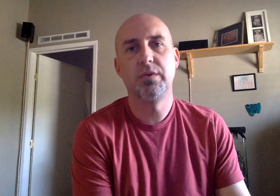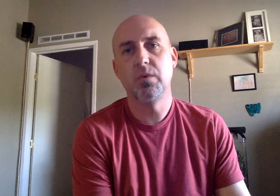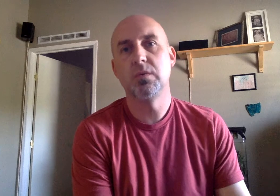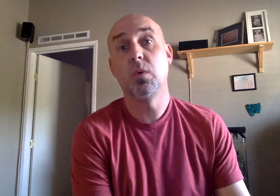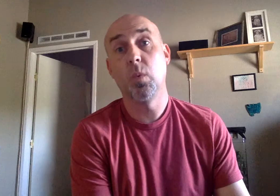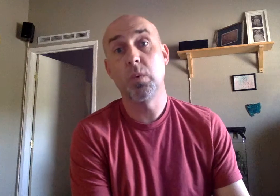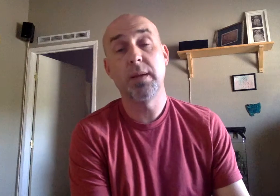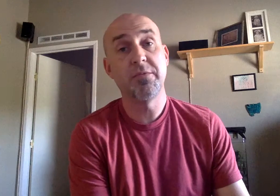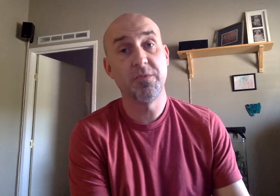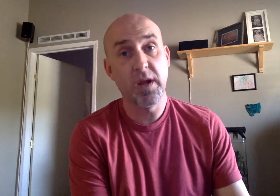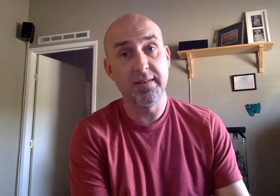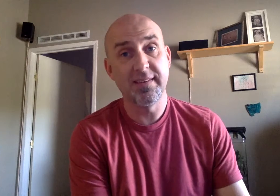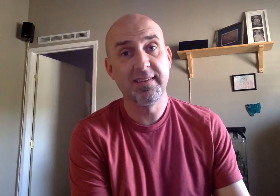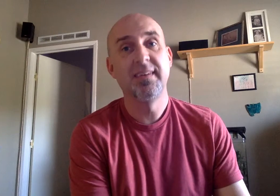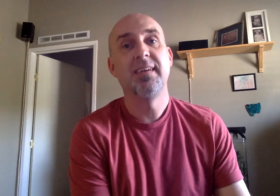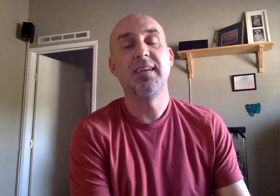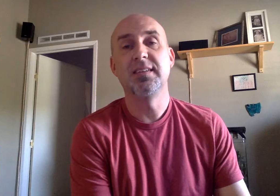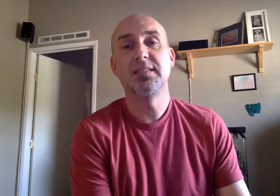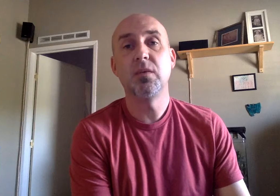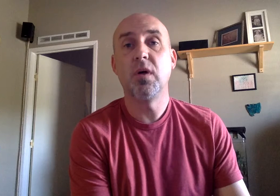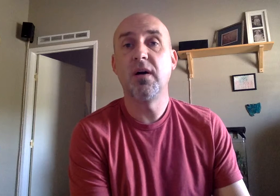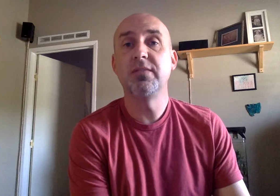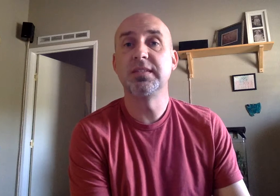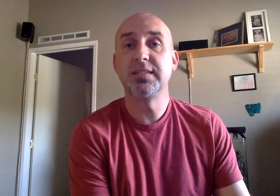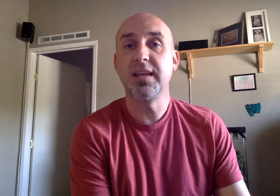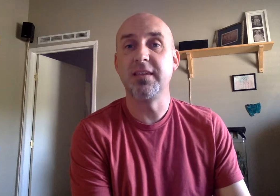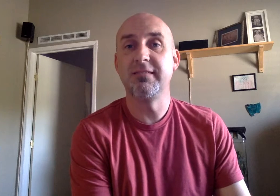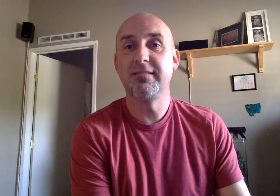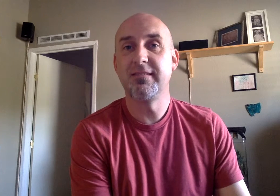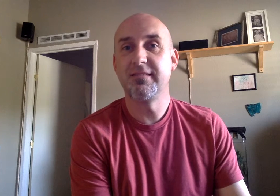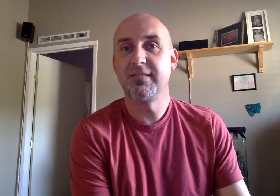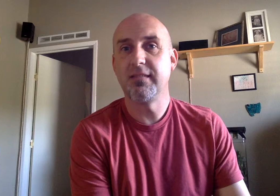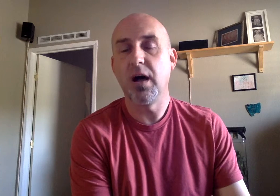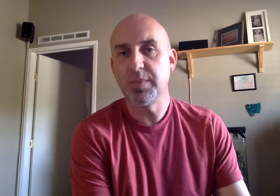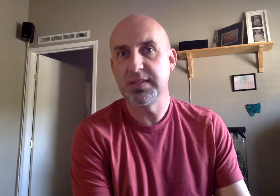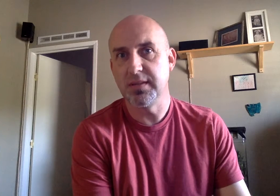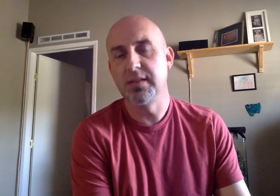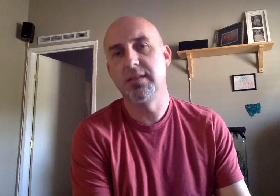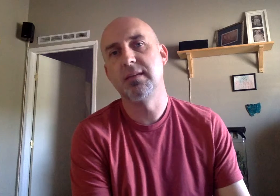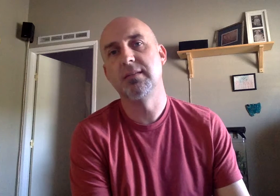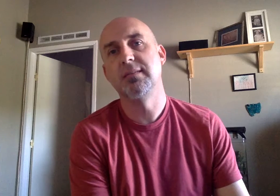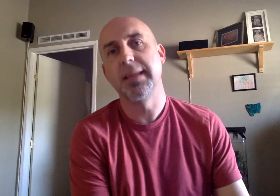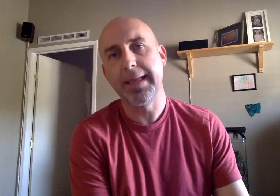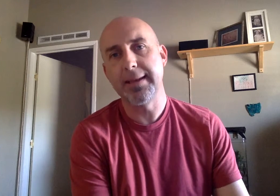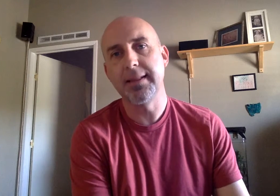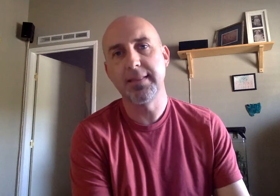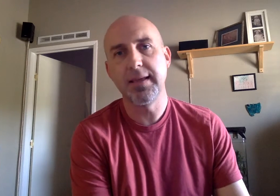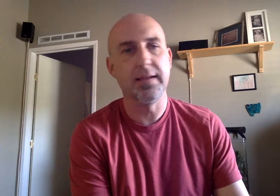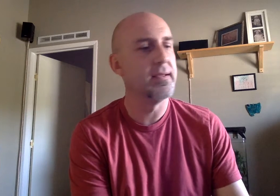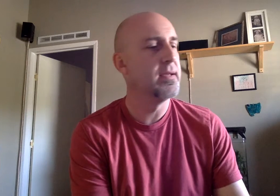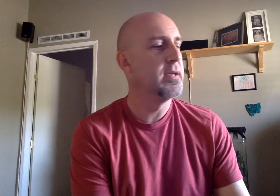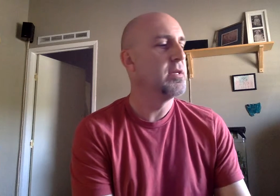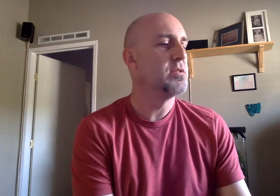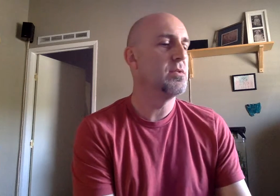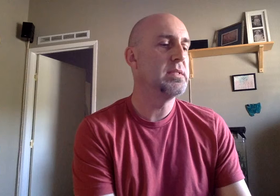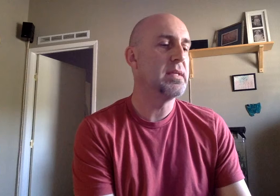don't, or won't up front. ASL will often say it opposite and then negate it at the end. So this says,